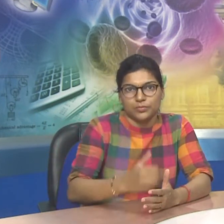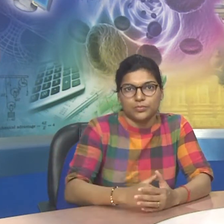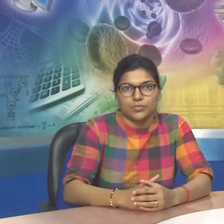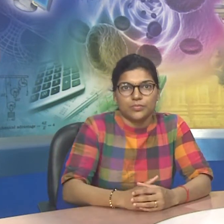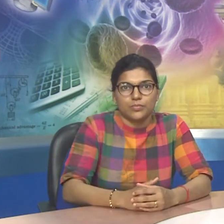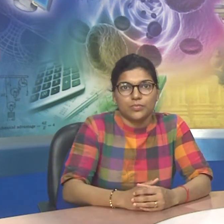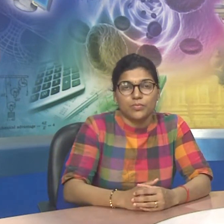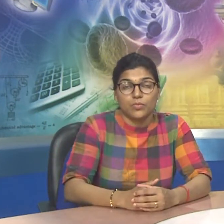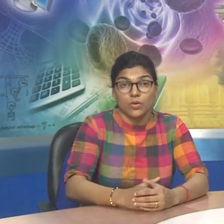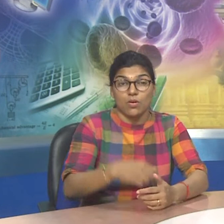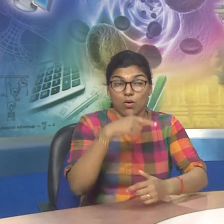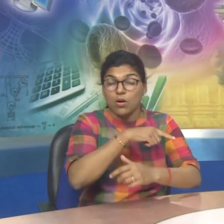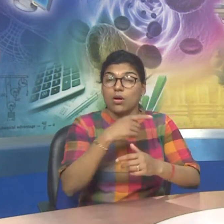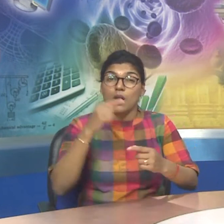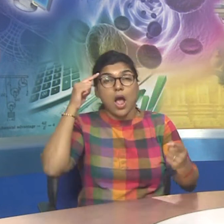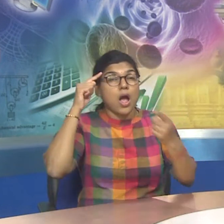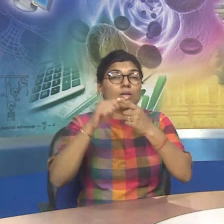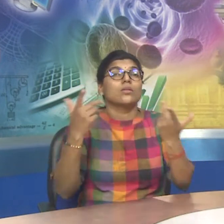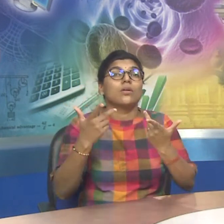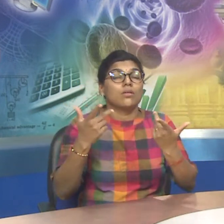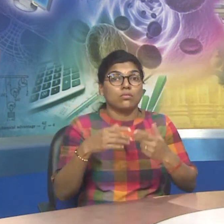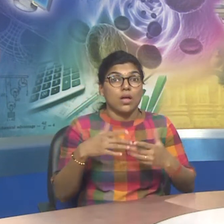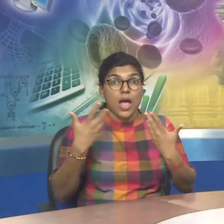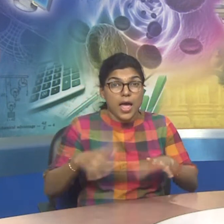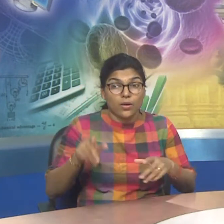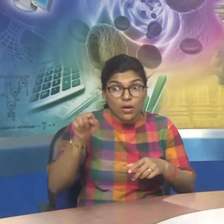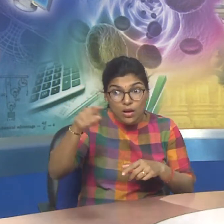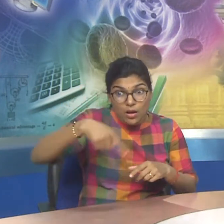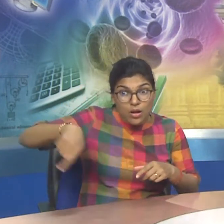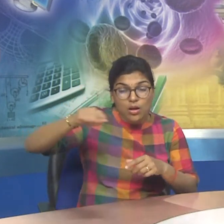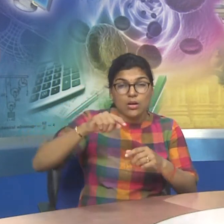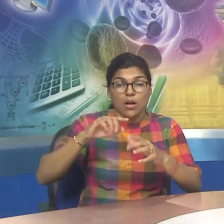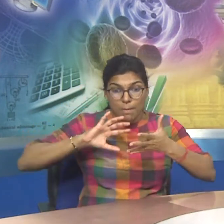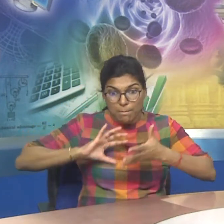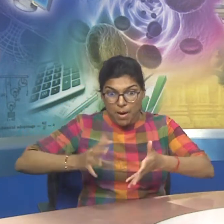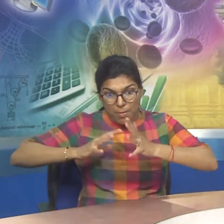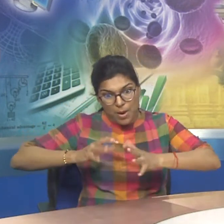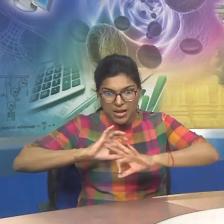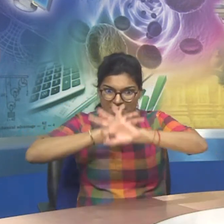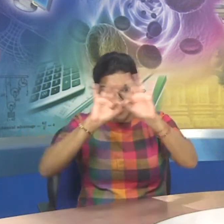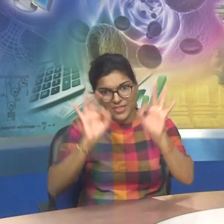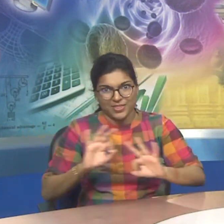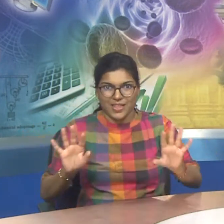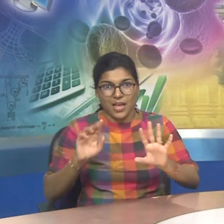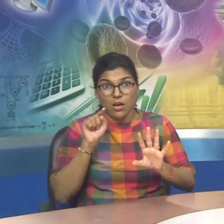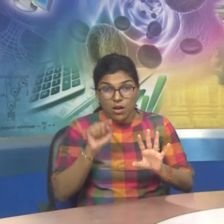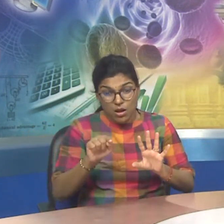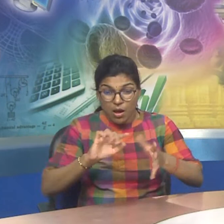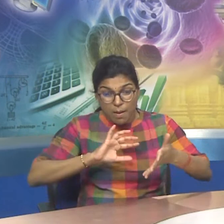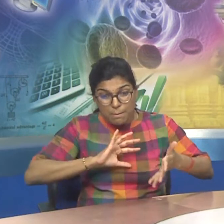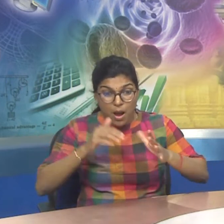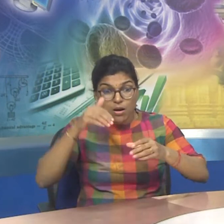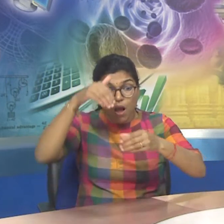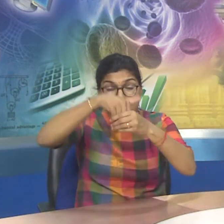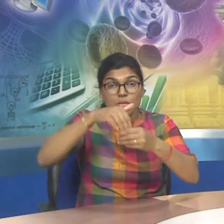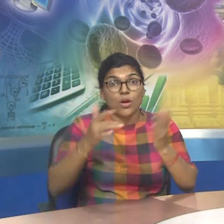Let us have a look at the terms and conditions. The non-transfers